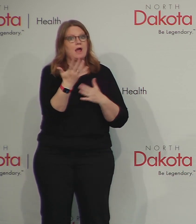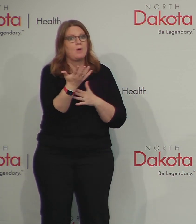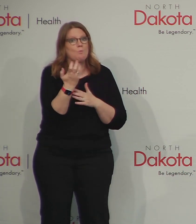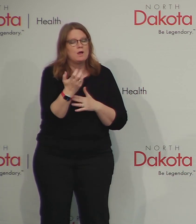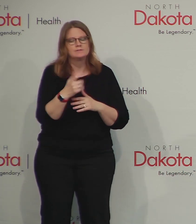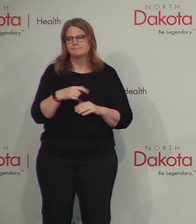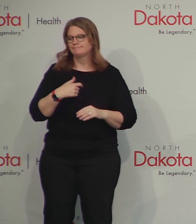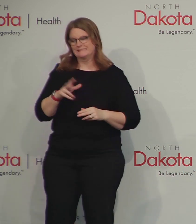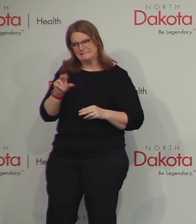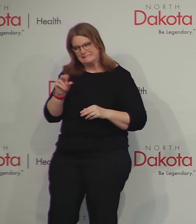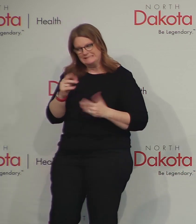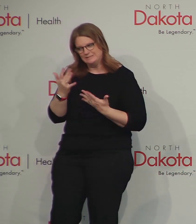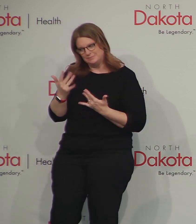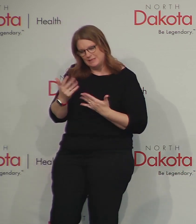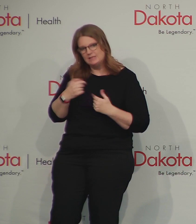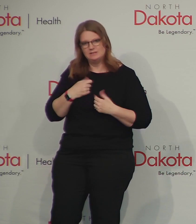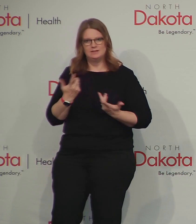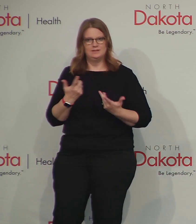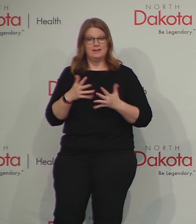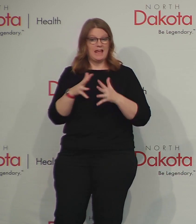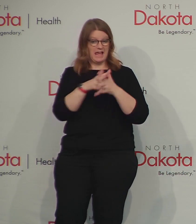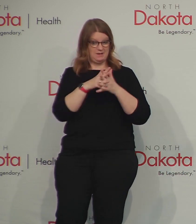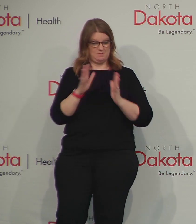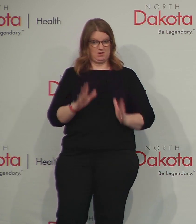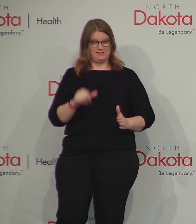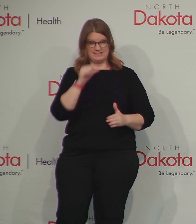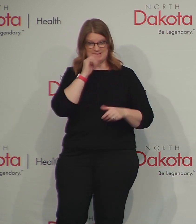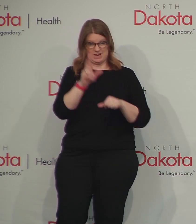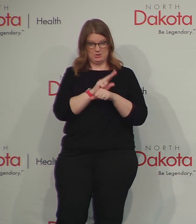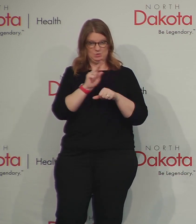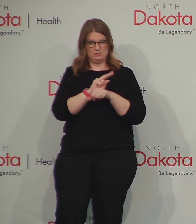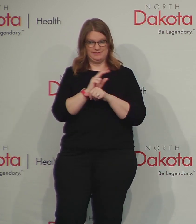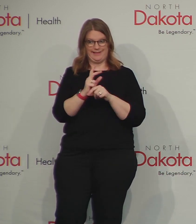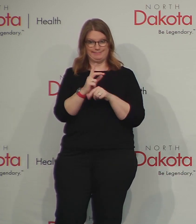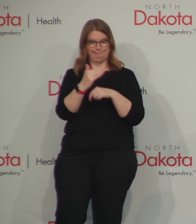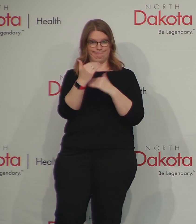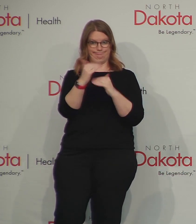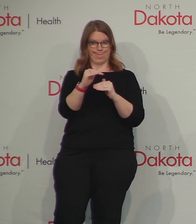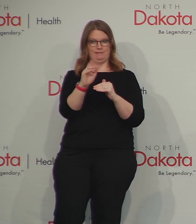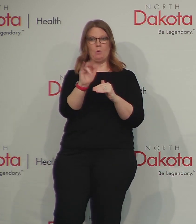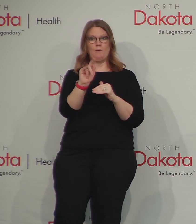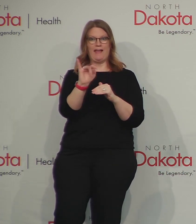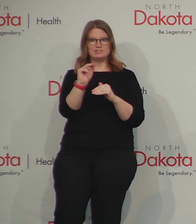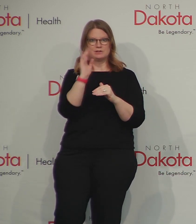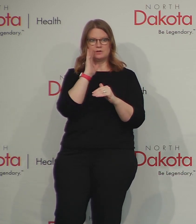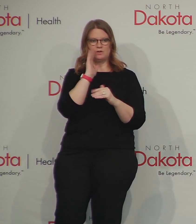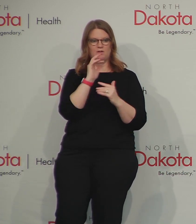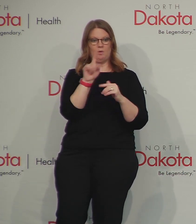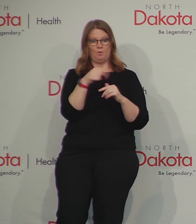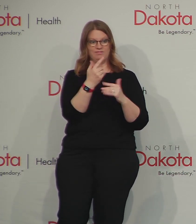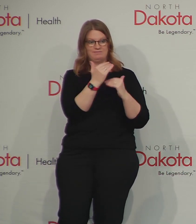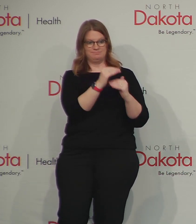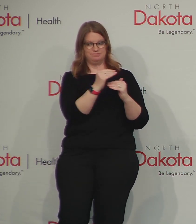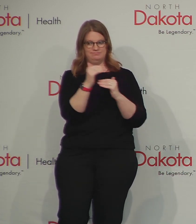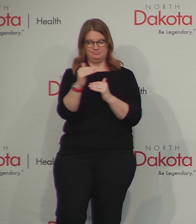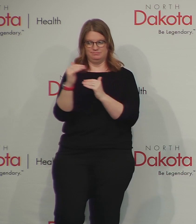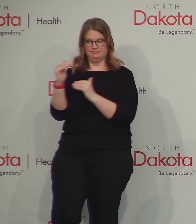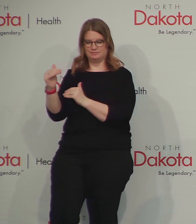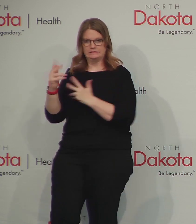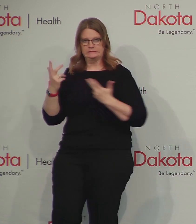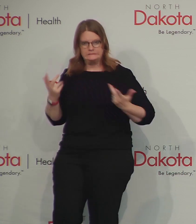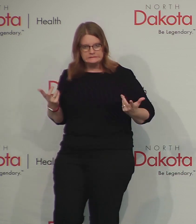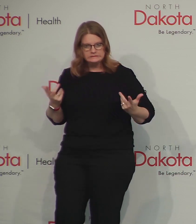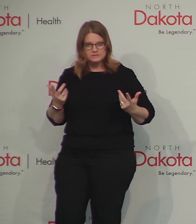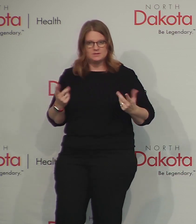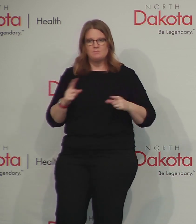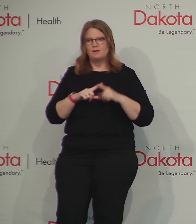have to wait down the priority. Americans aren't used to rationing, but when we're in this situation and we have available doses, let's put them to use